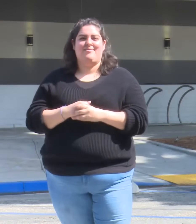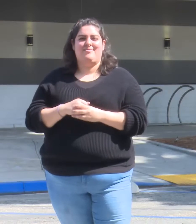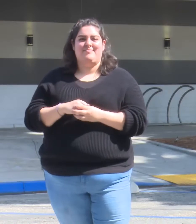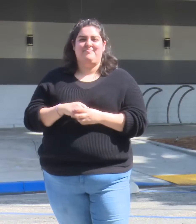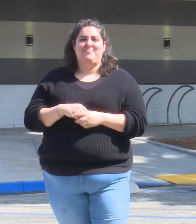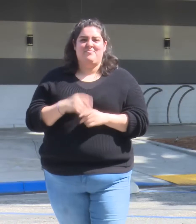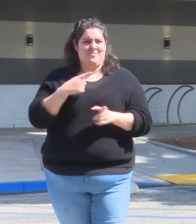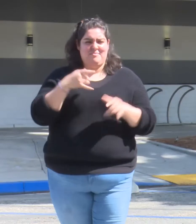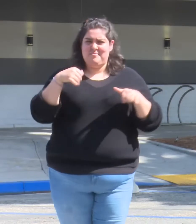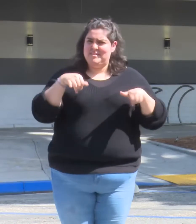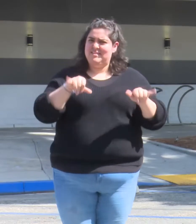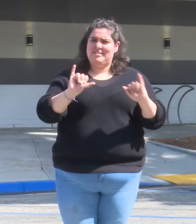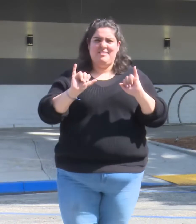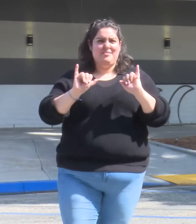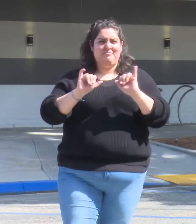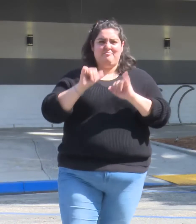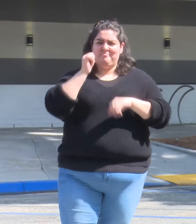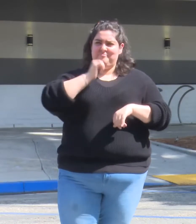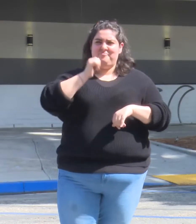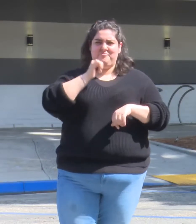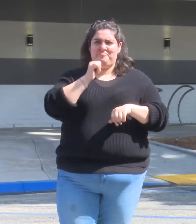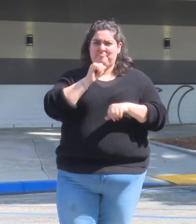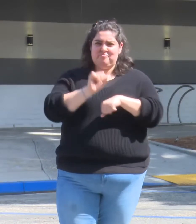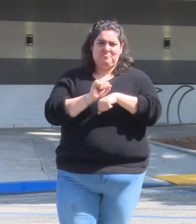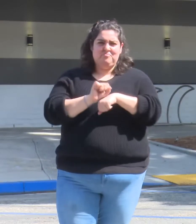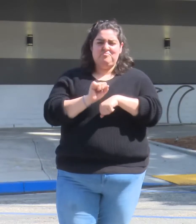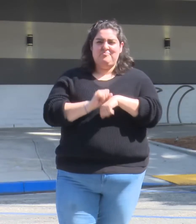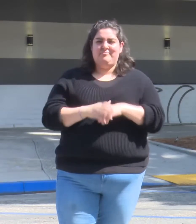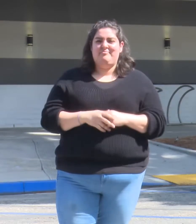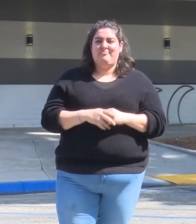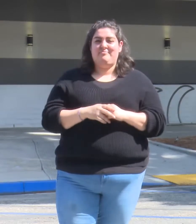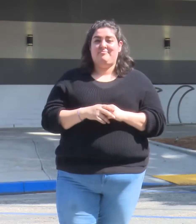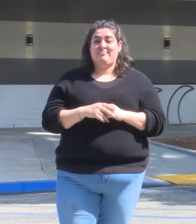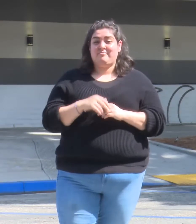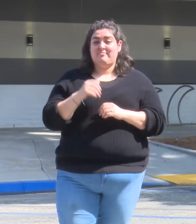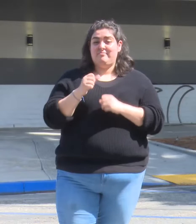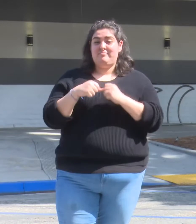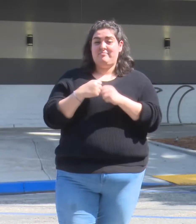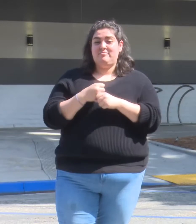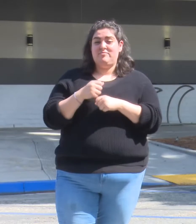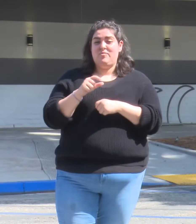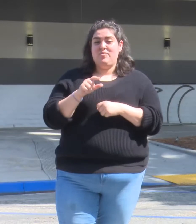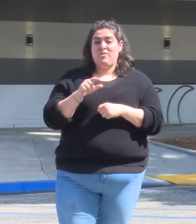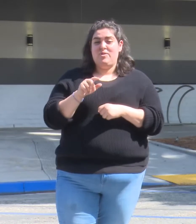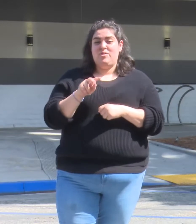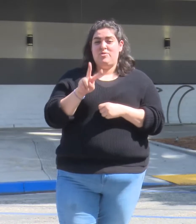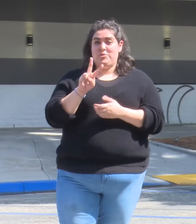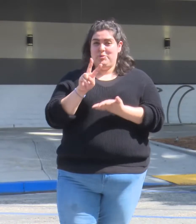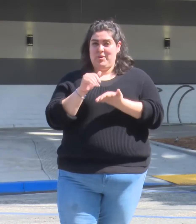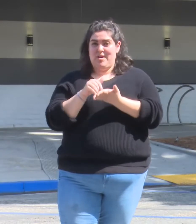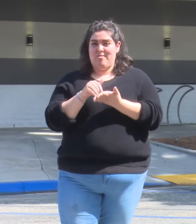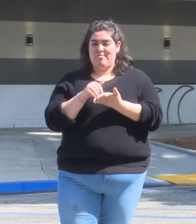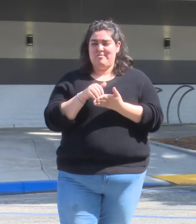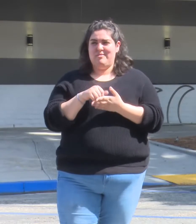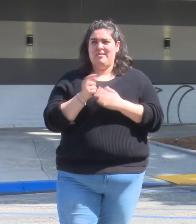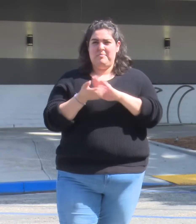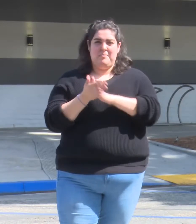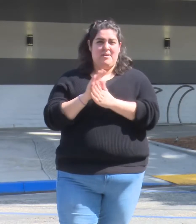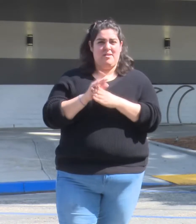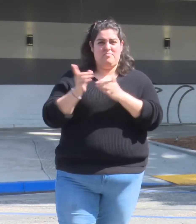that. So in 2000, he became the director, and